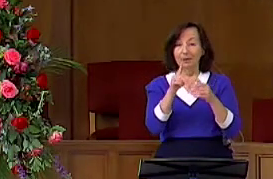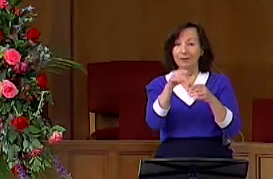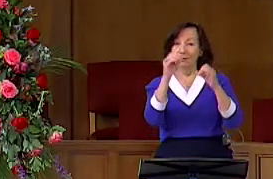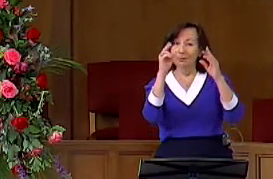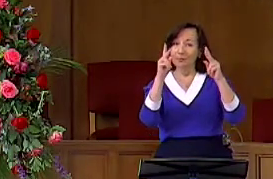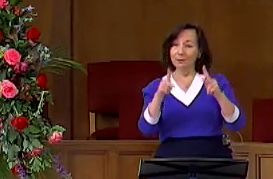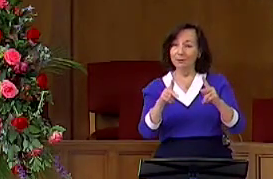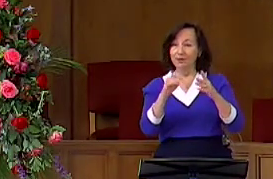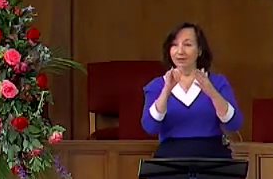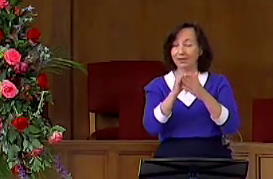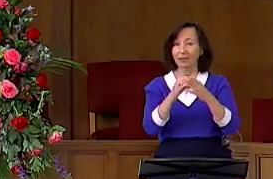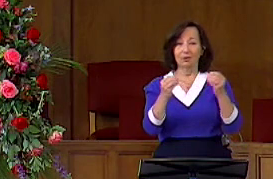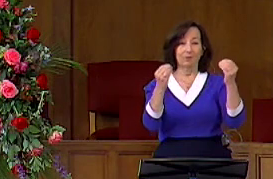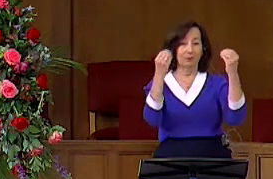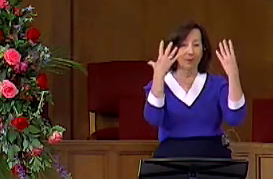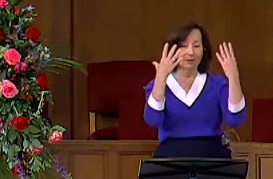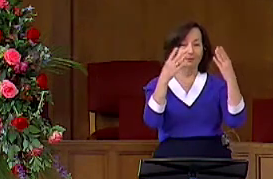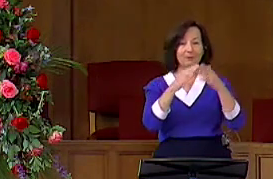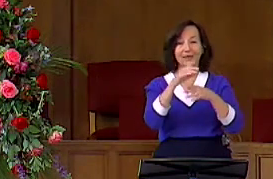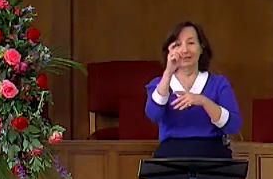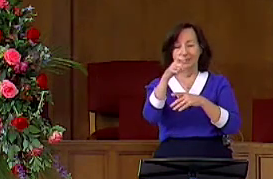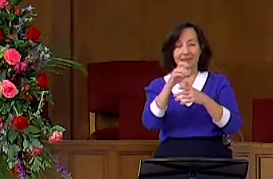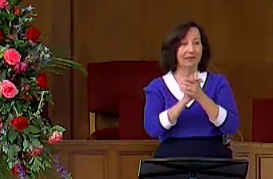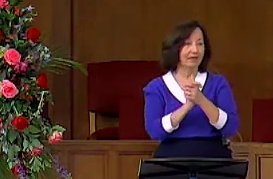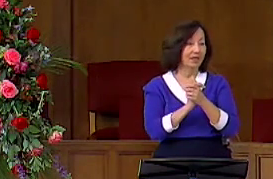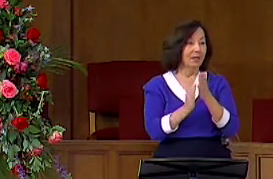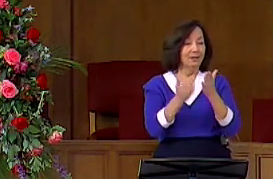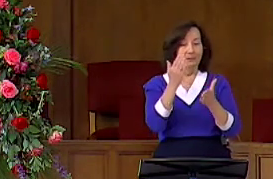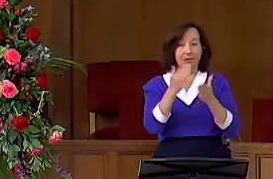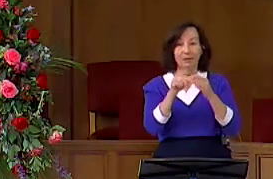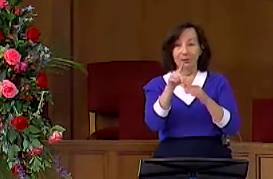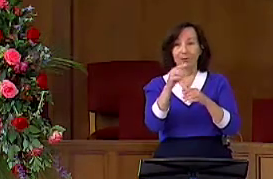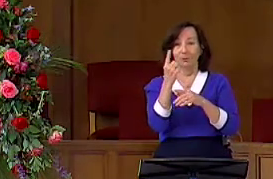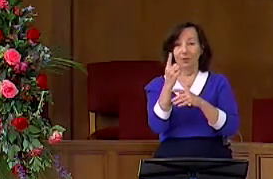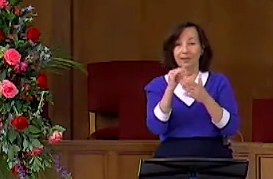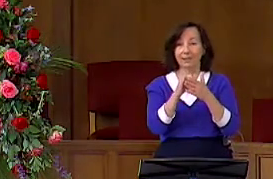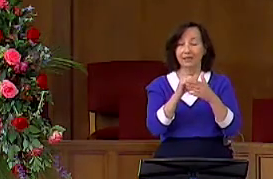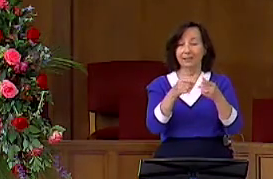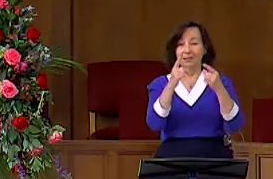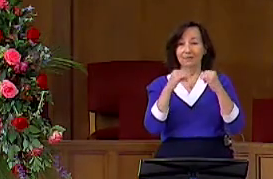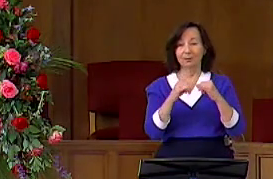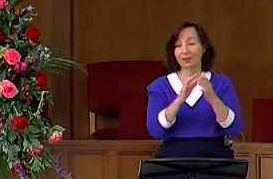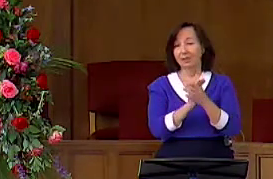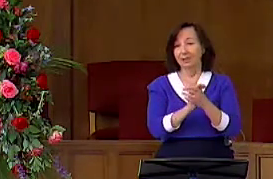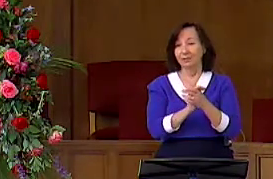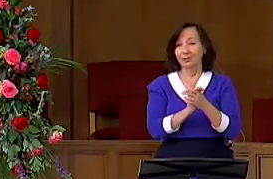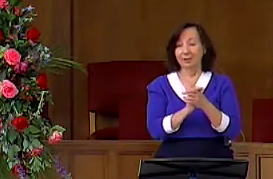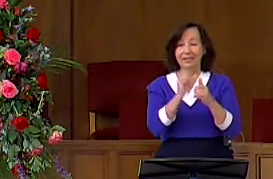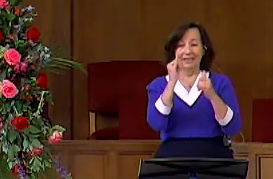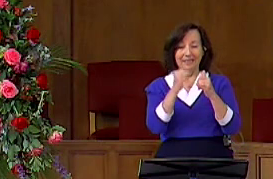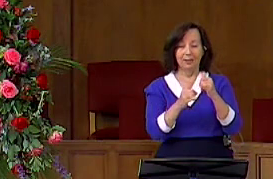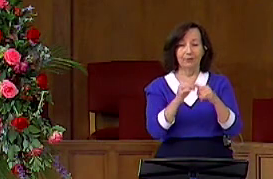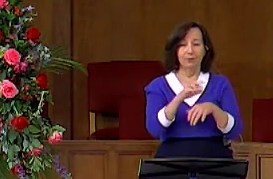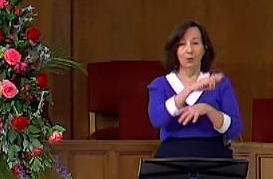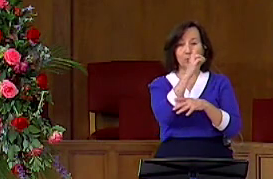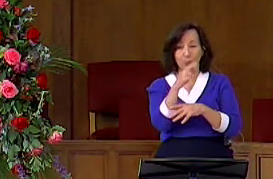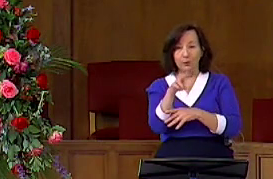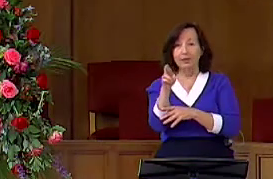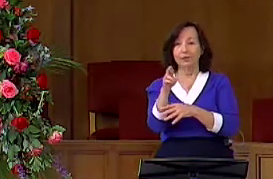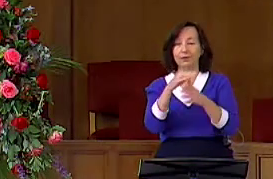who's overwhelmed by a need. Maybe you're the one that has come to the end of your resources. Maybe you're